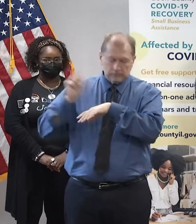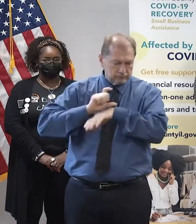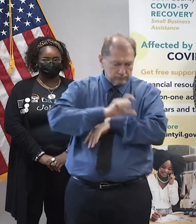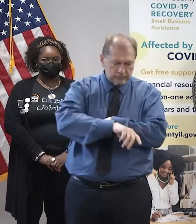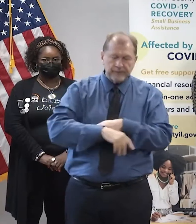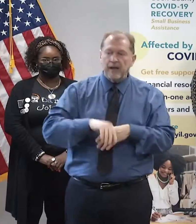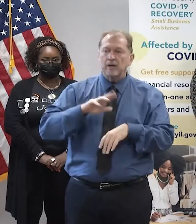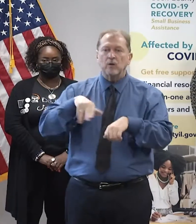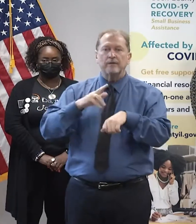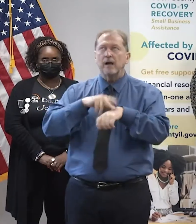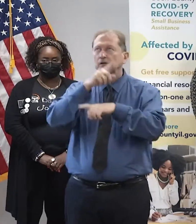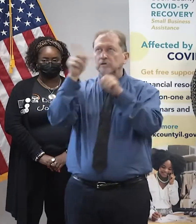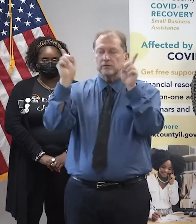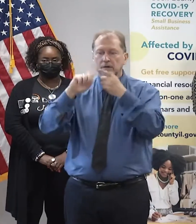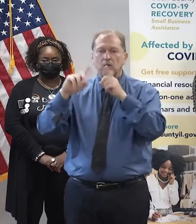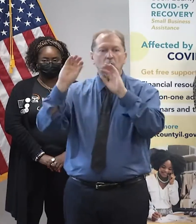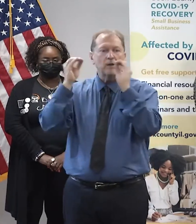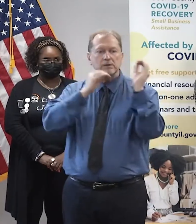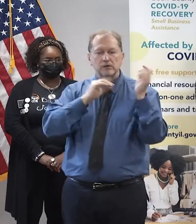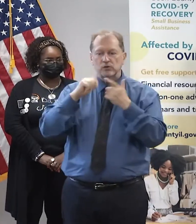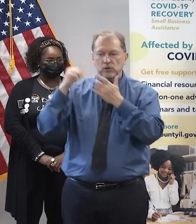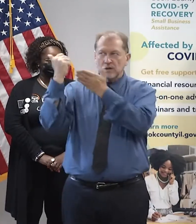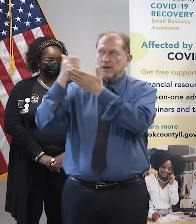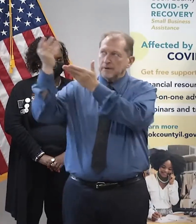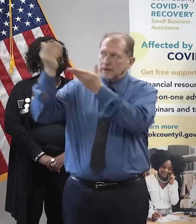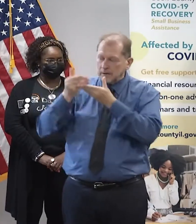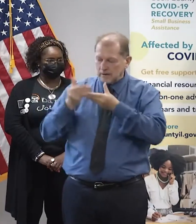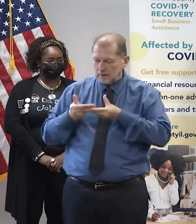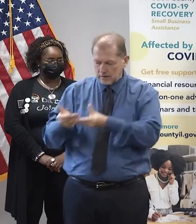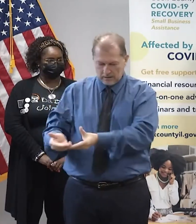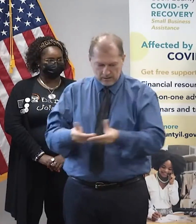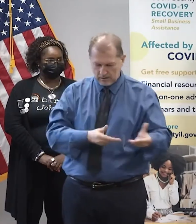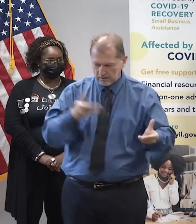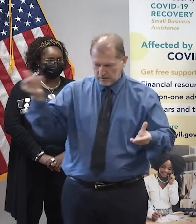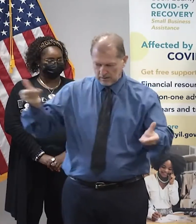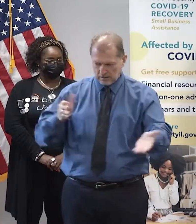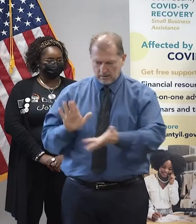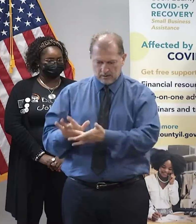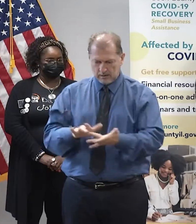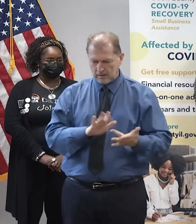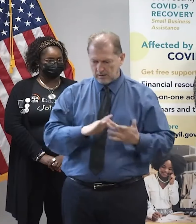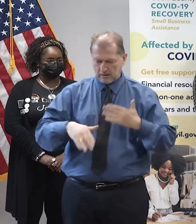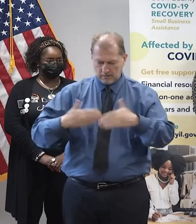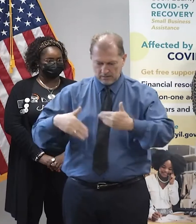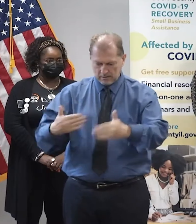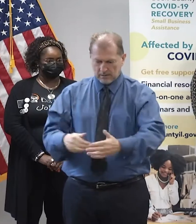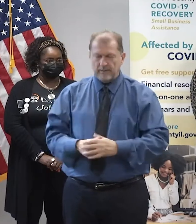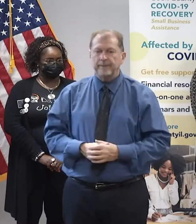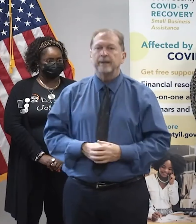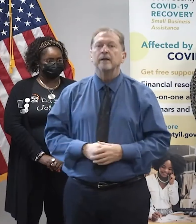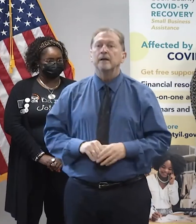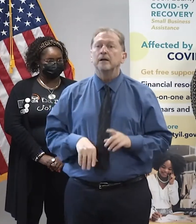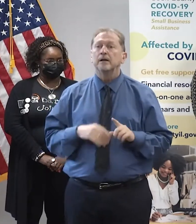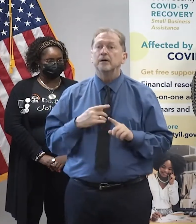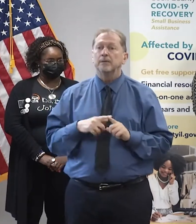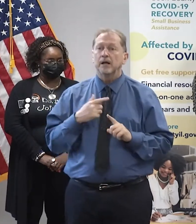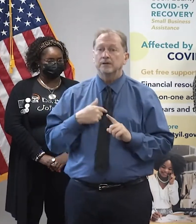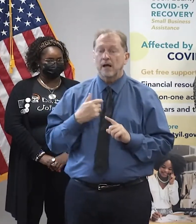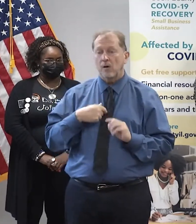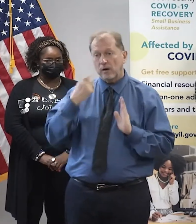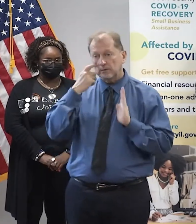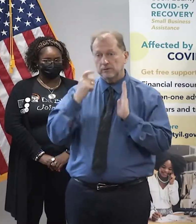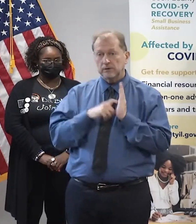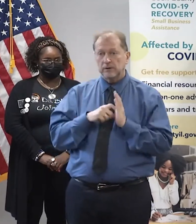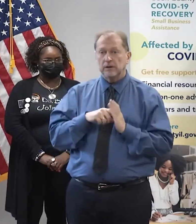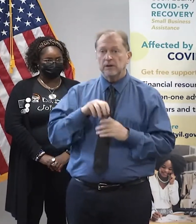national partners, to provide us assistance in these efforts. In particular, I want to acknowledge Cherise Johnson